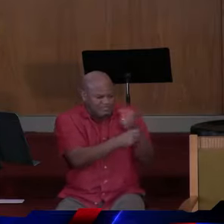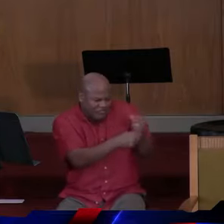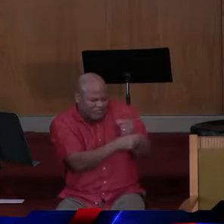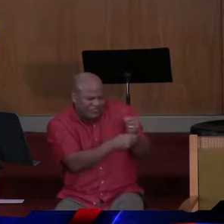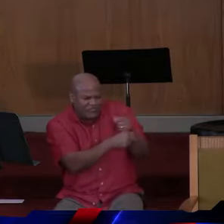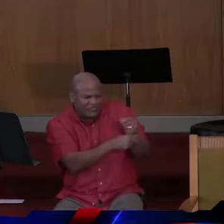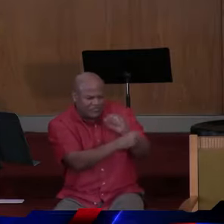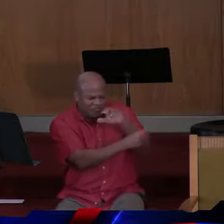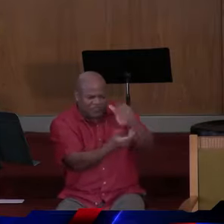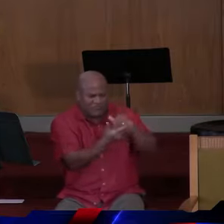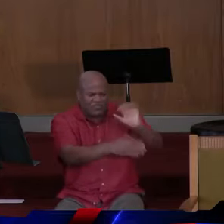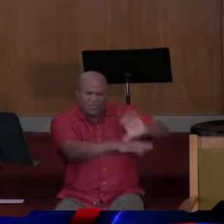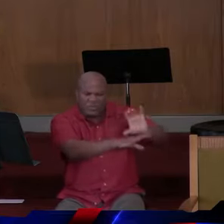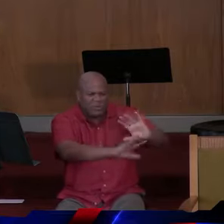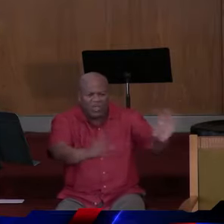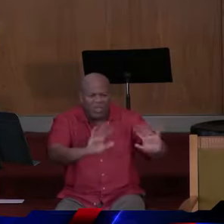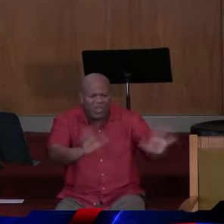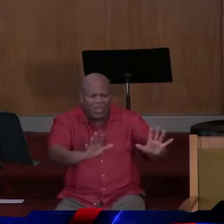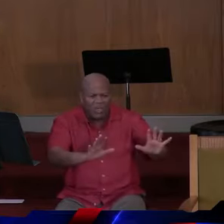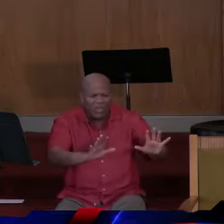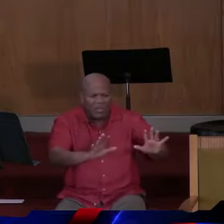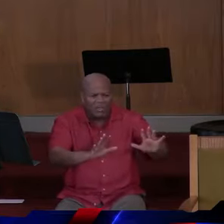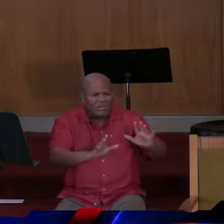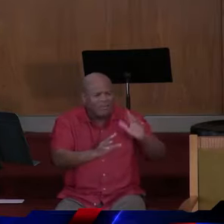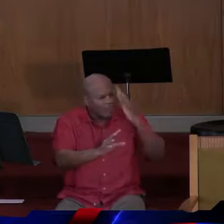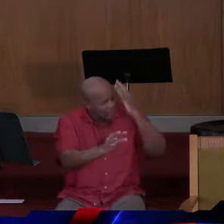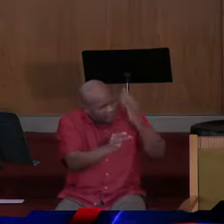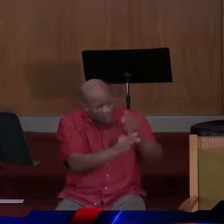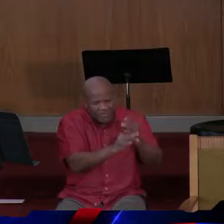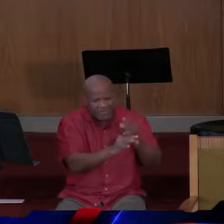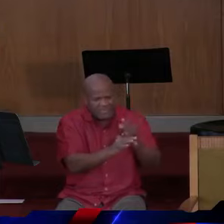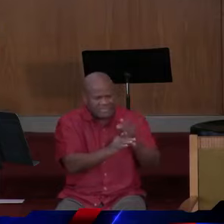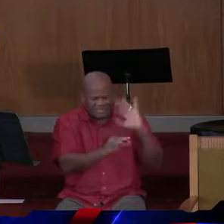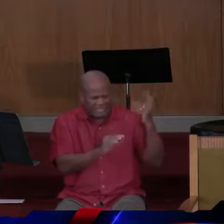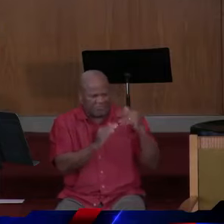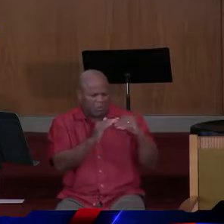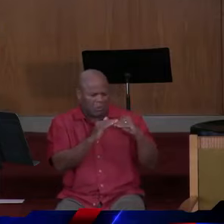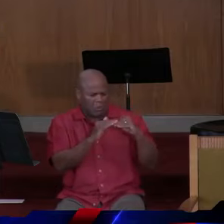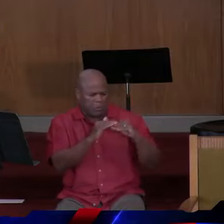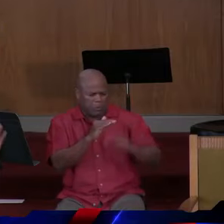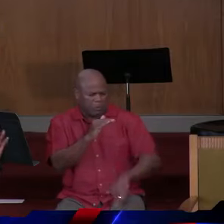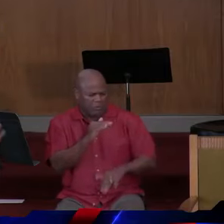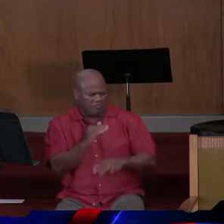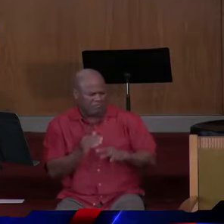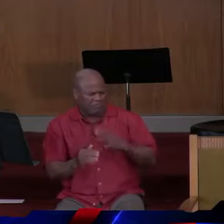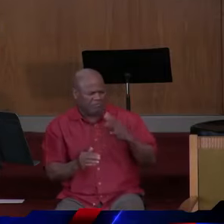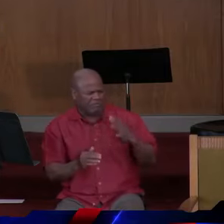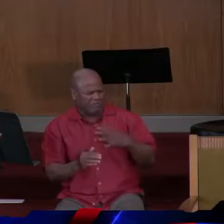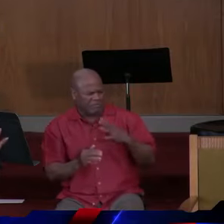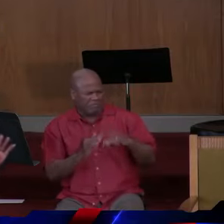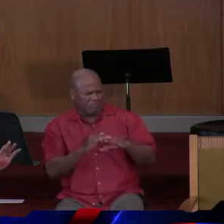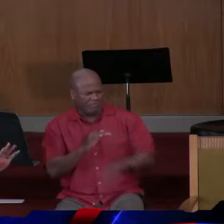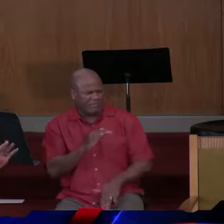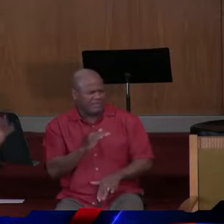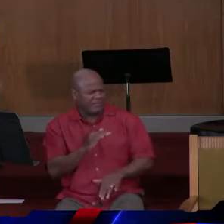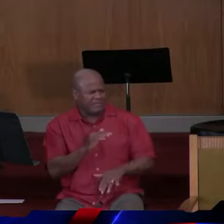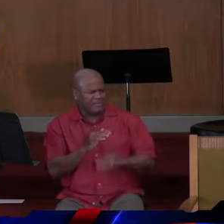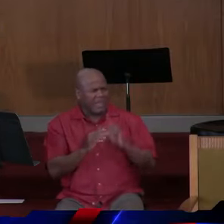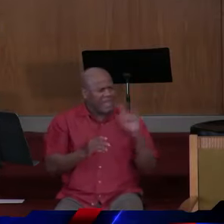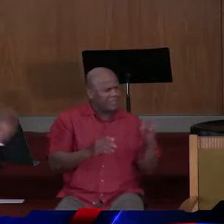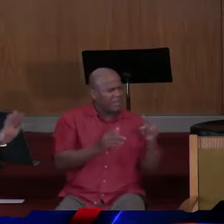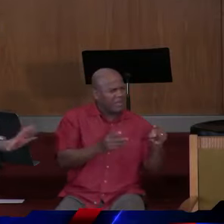Just be faithful. Now, I know that's an underwhelming answer, but you'll be surprised how